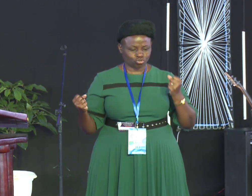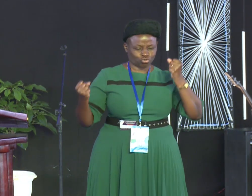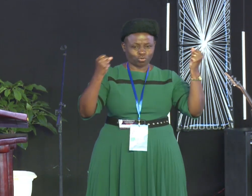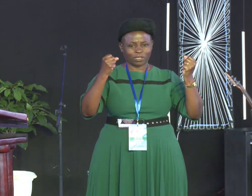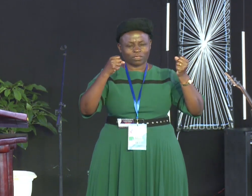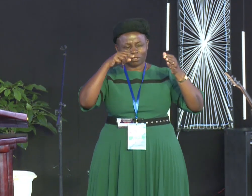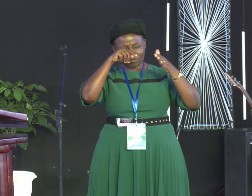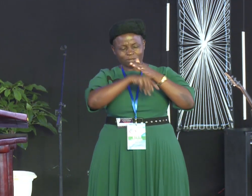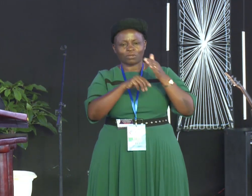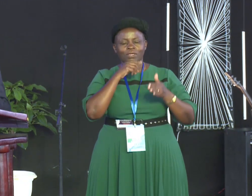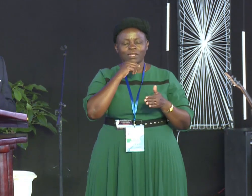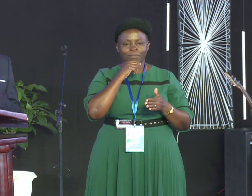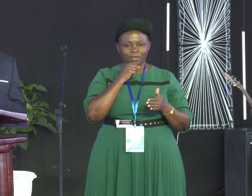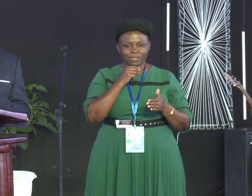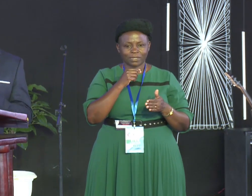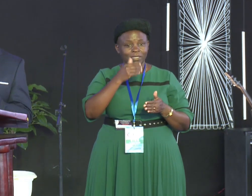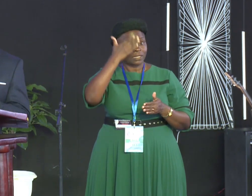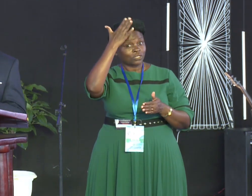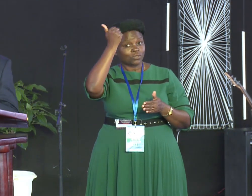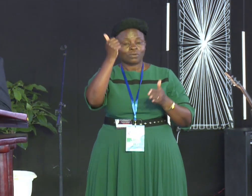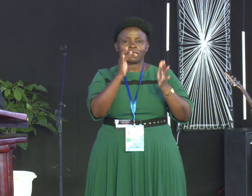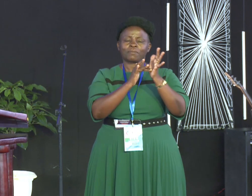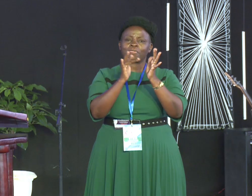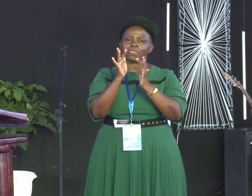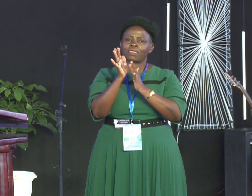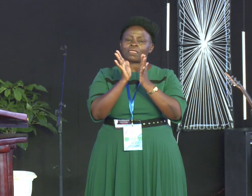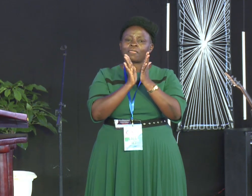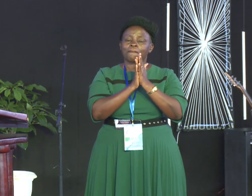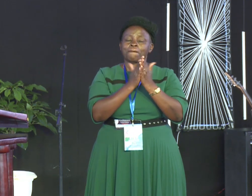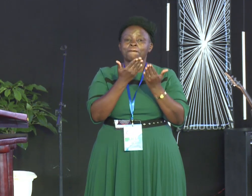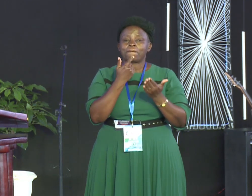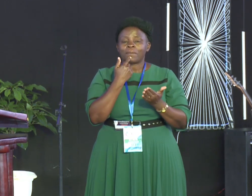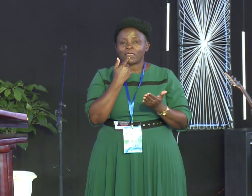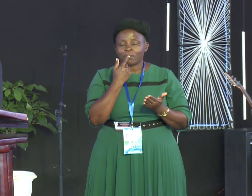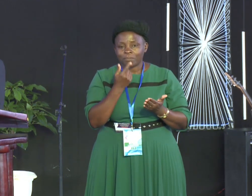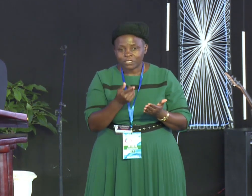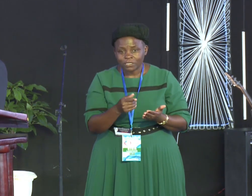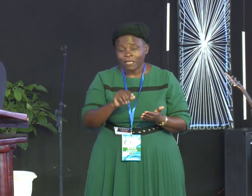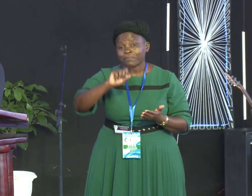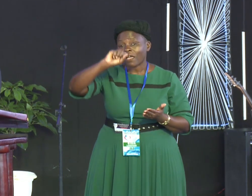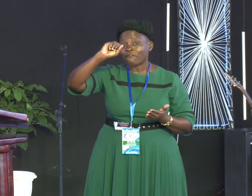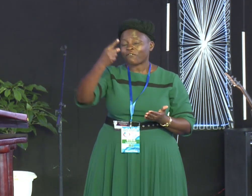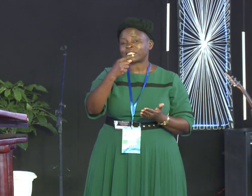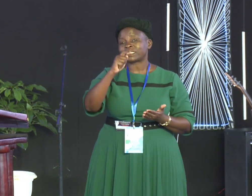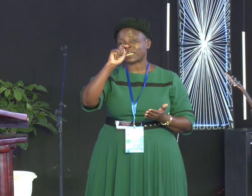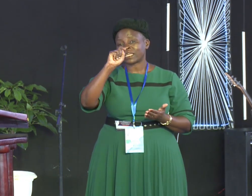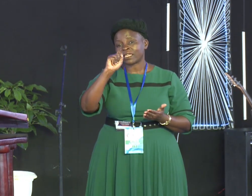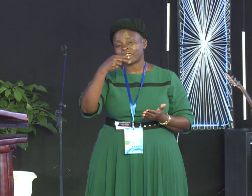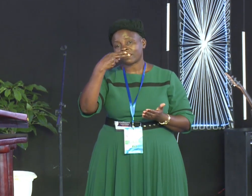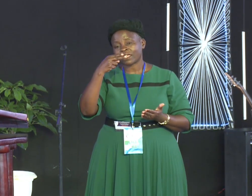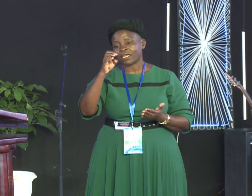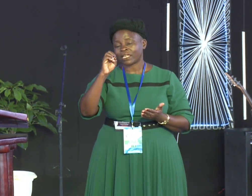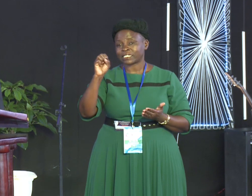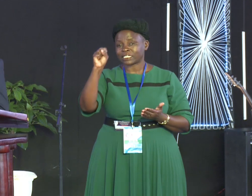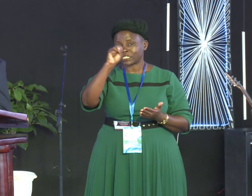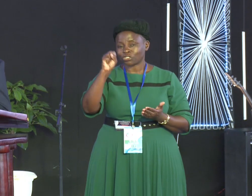To strengthen our inner man. Ensonga lwaki Bible yetugamba mba Thessalonike sule 1 Thessalonians chapter 5 verse 17.